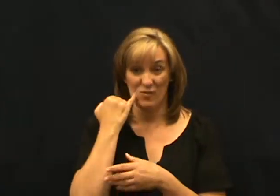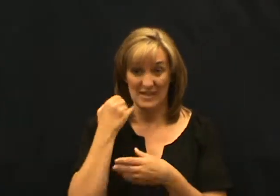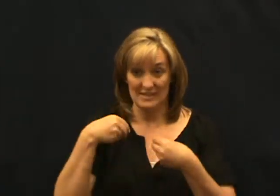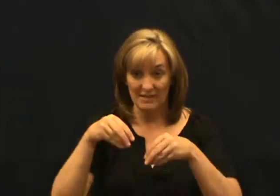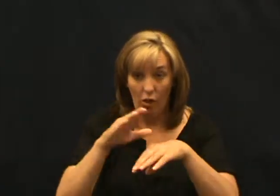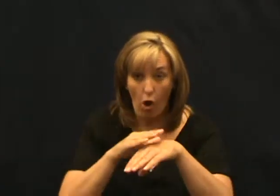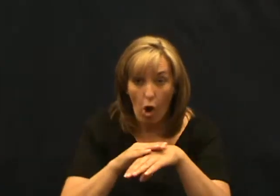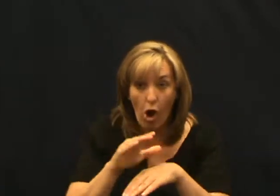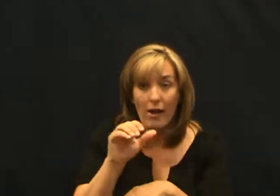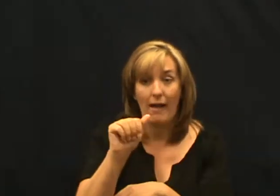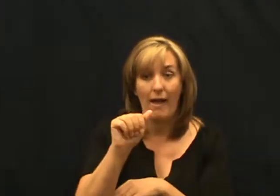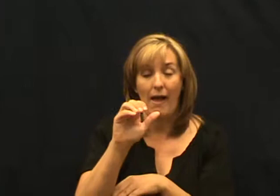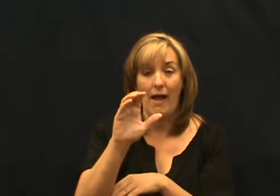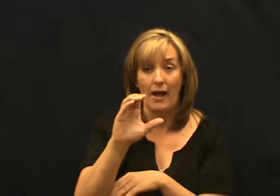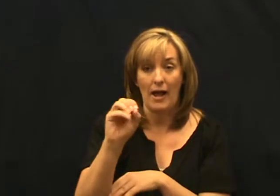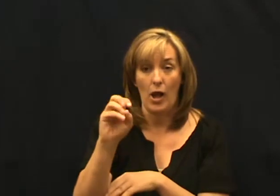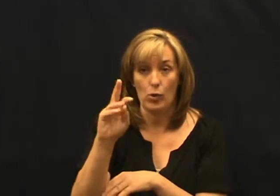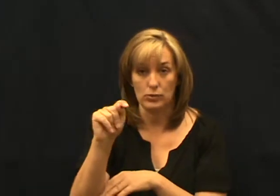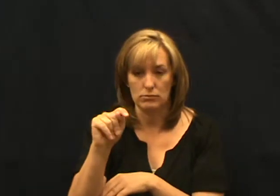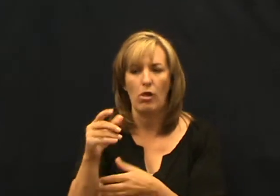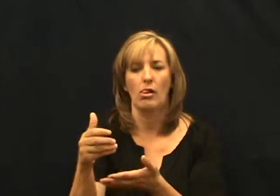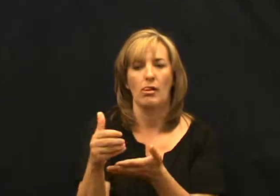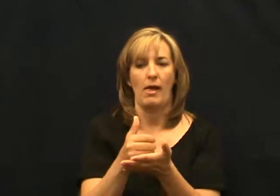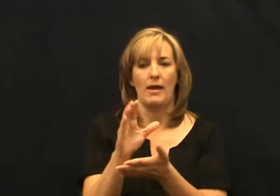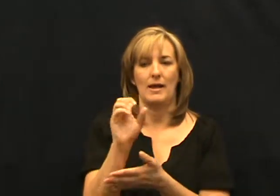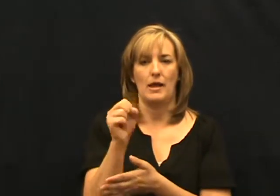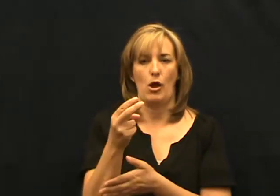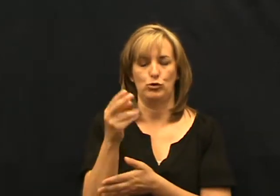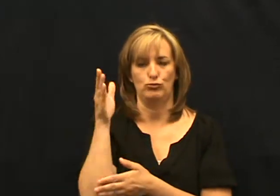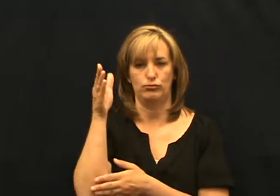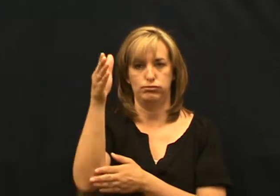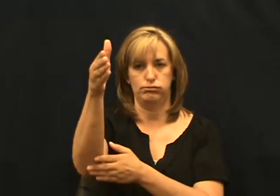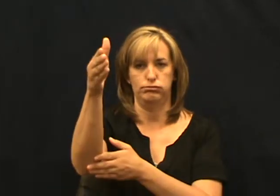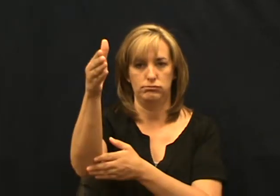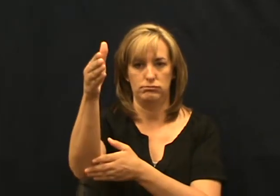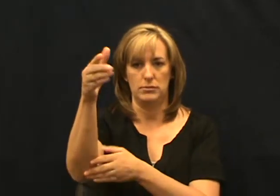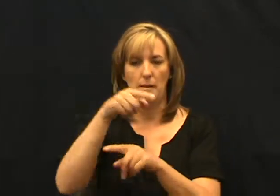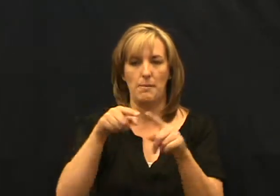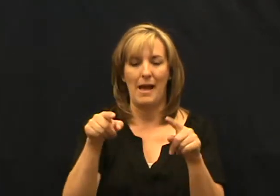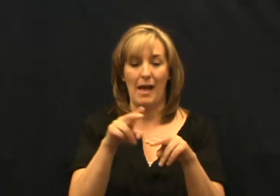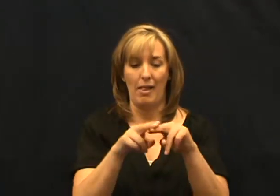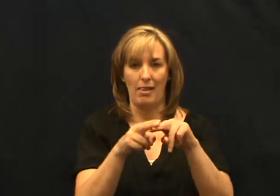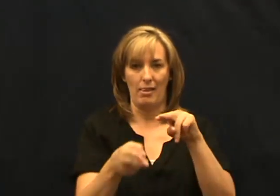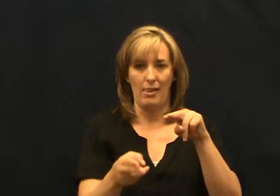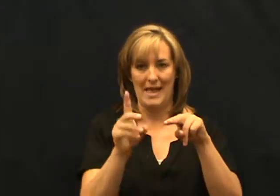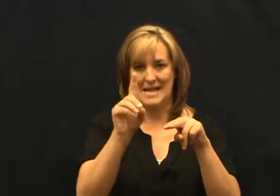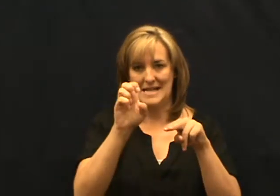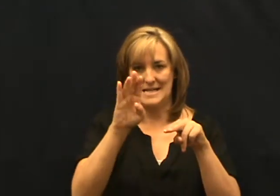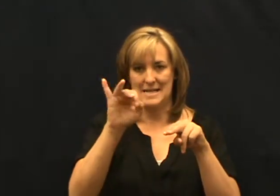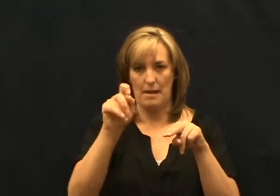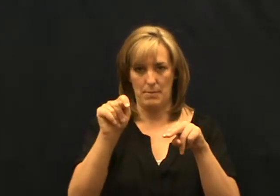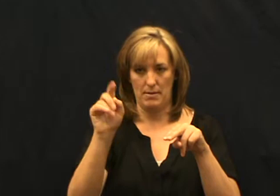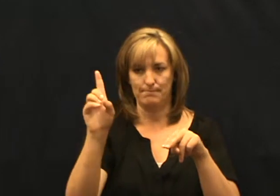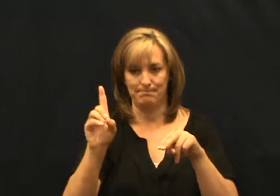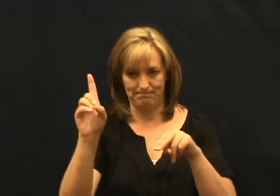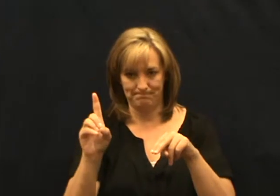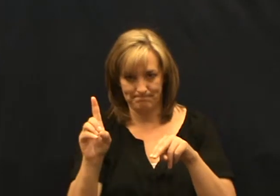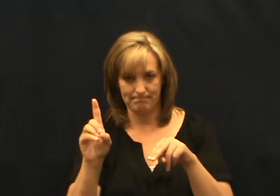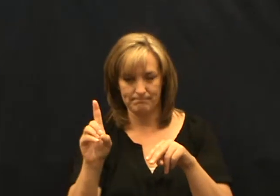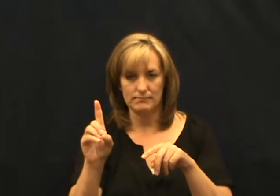point in time, but we would debit accounts receivable for the selling amount and credit revenue if we sell on